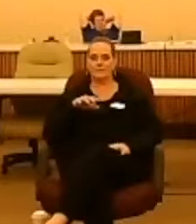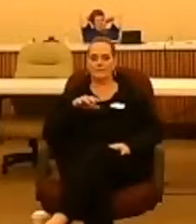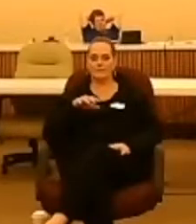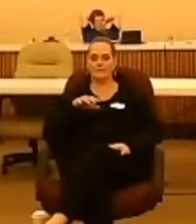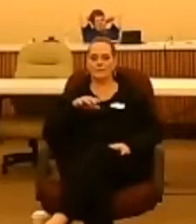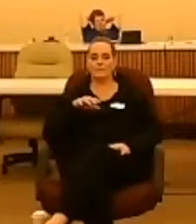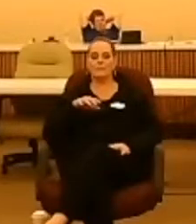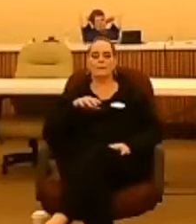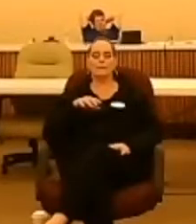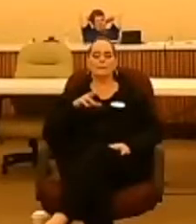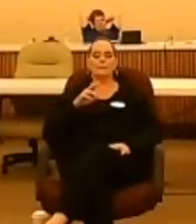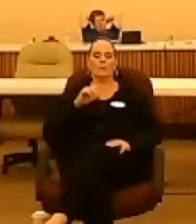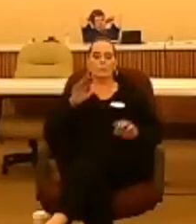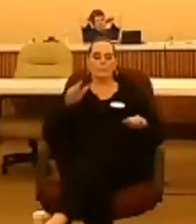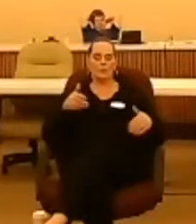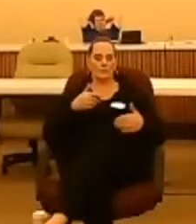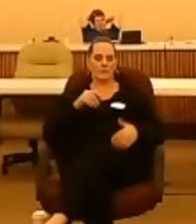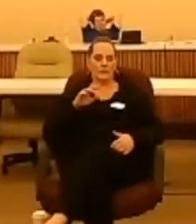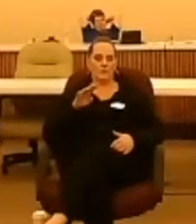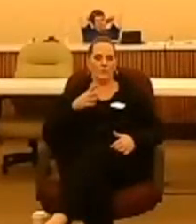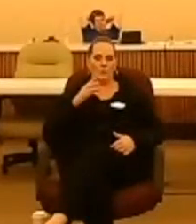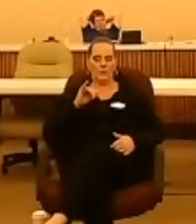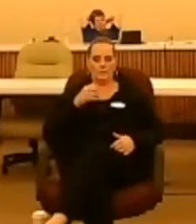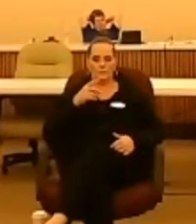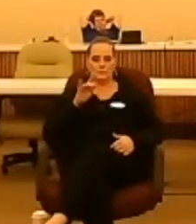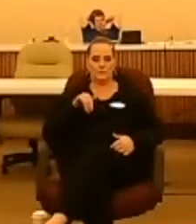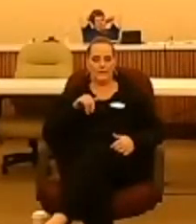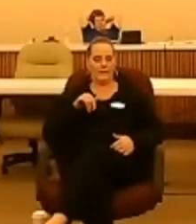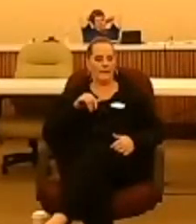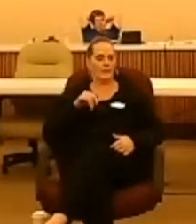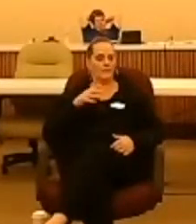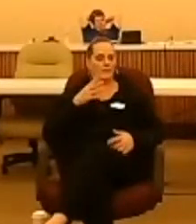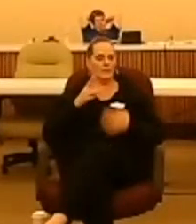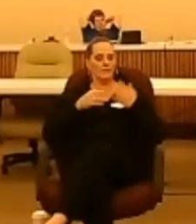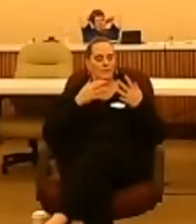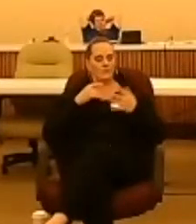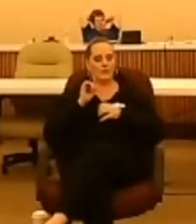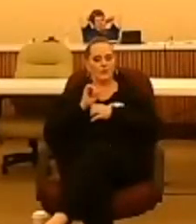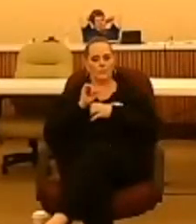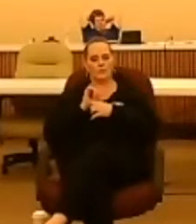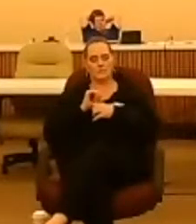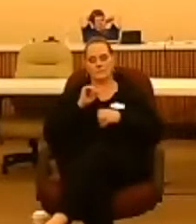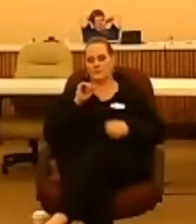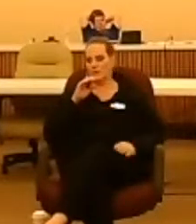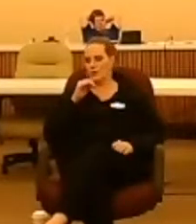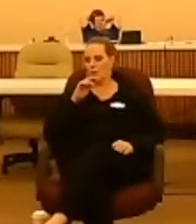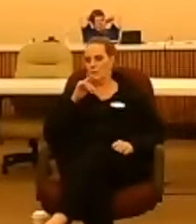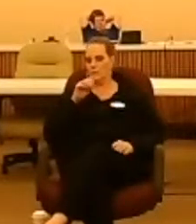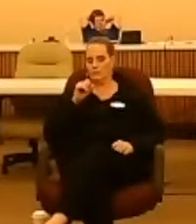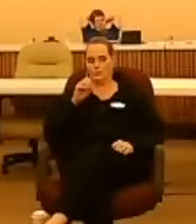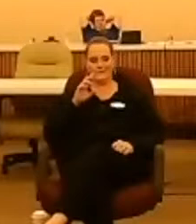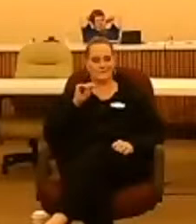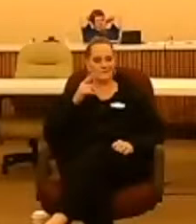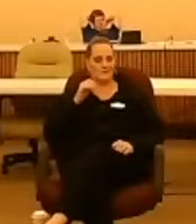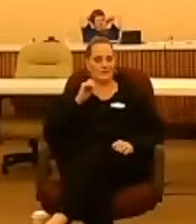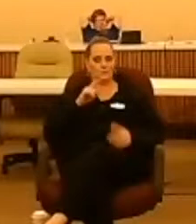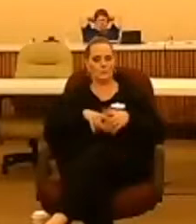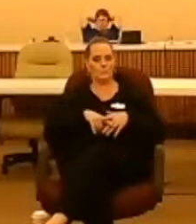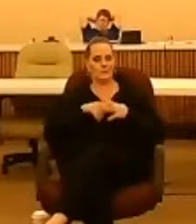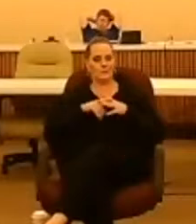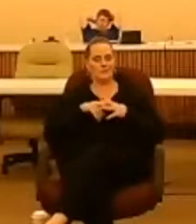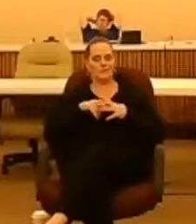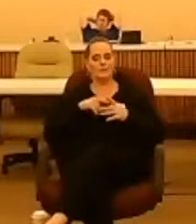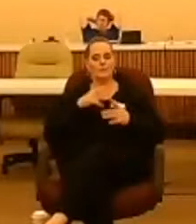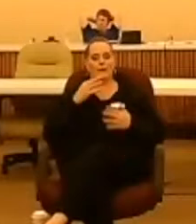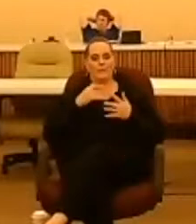We'll be hosting the 4th of July fireworks, and Brass Taxi will be playing there beginning at 7:45, followed by the fireworks